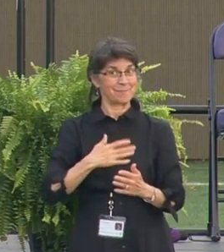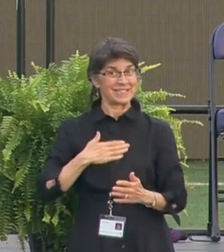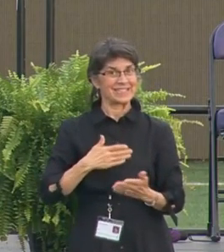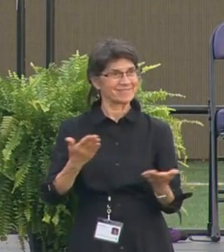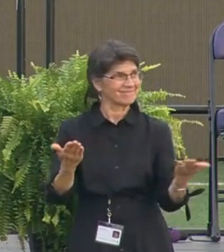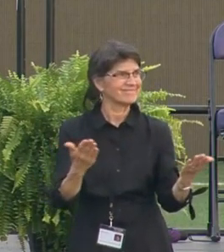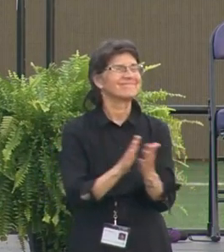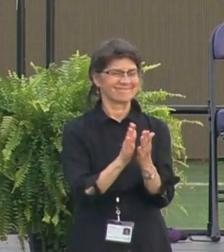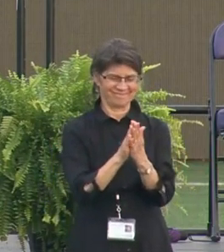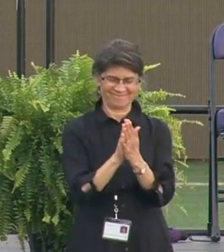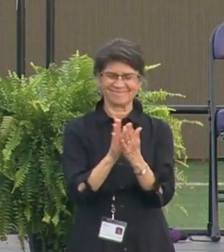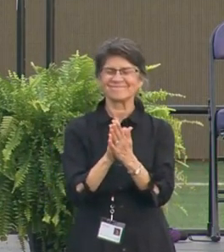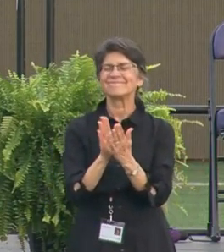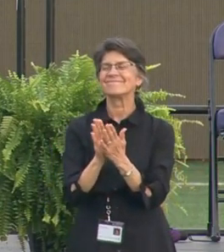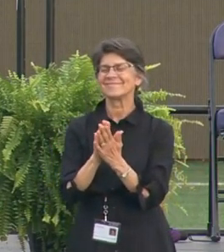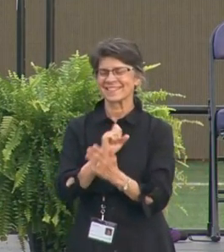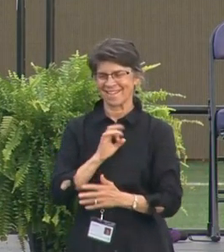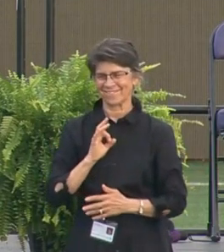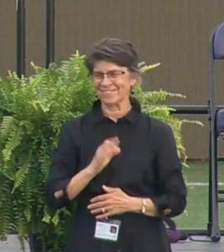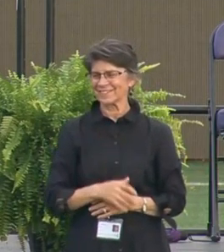Thank you.